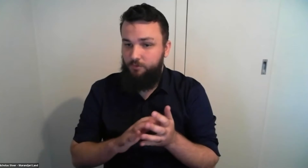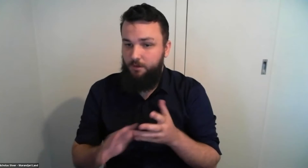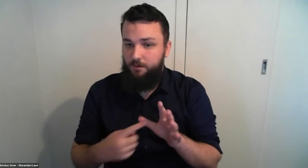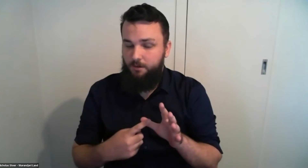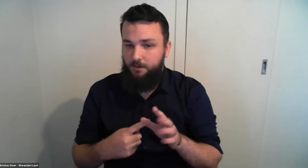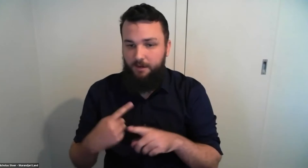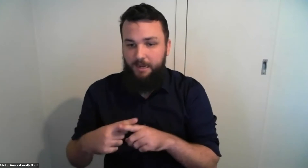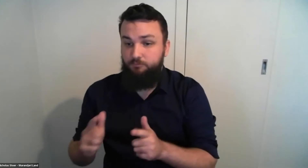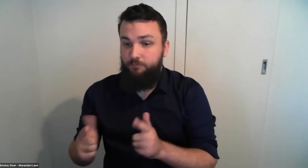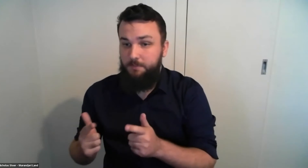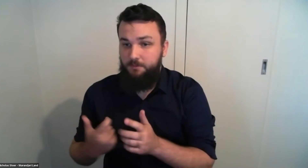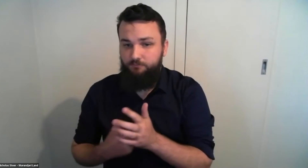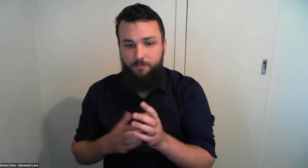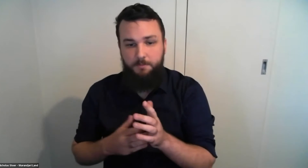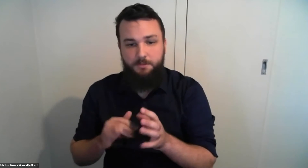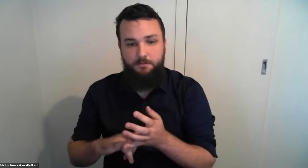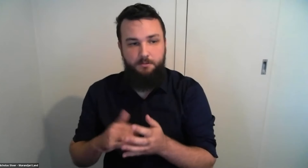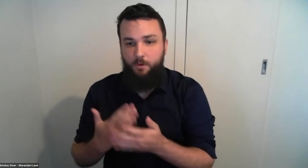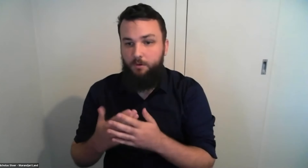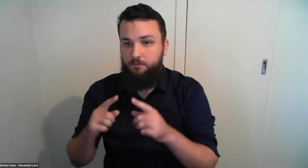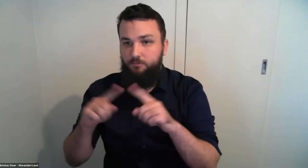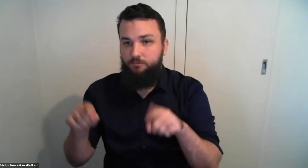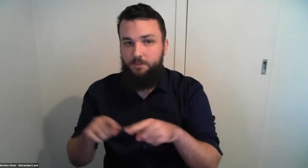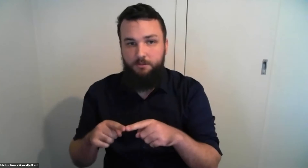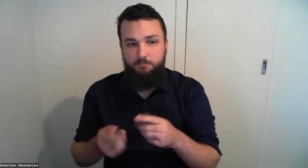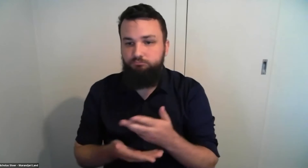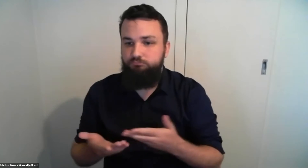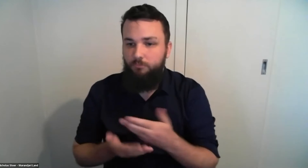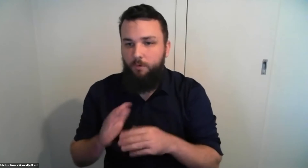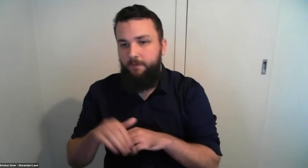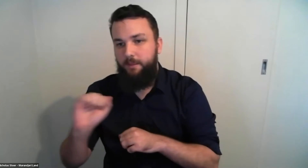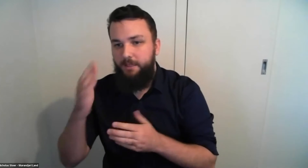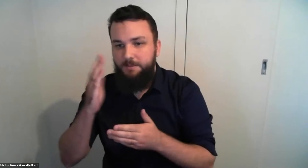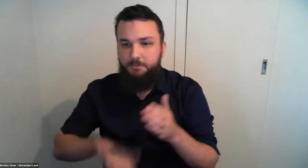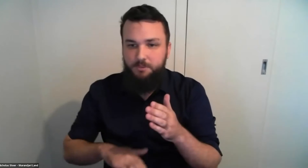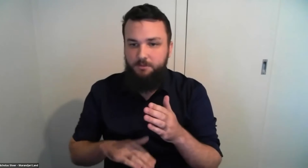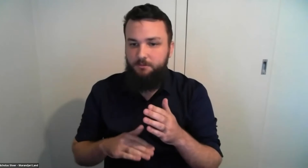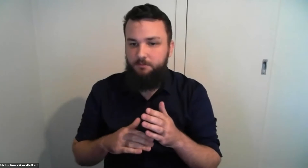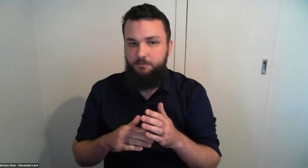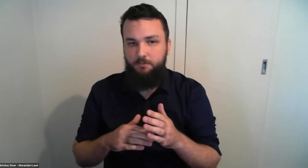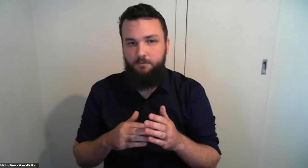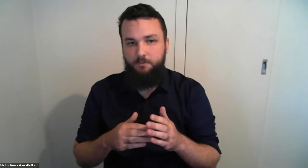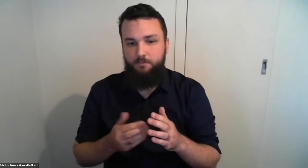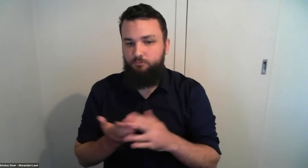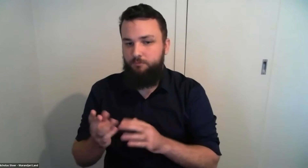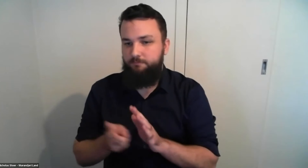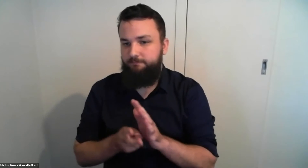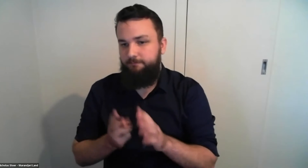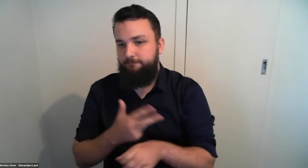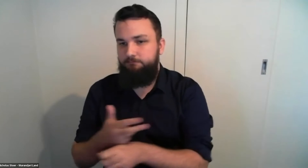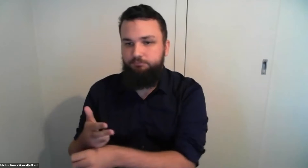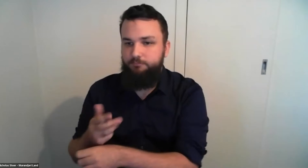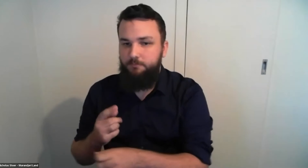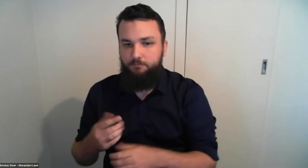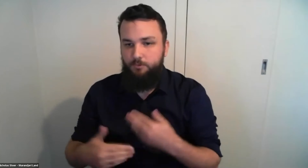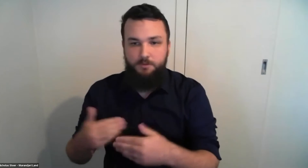So now I'd like to invite Natasha Ravlich and Ramas McRae. So Natasha and Ramas can come up to have a discussion and share